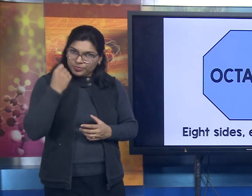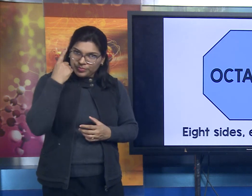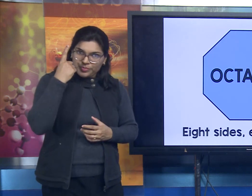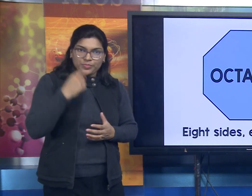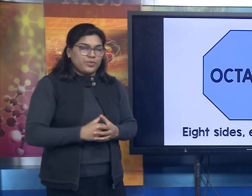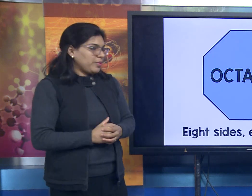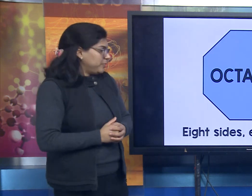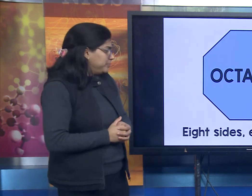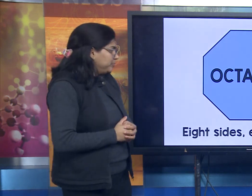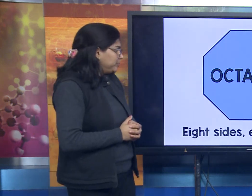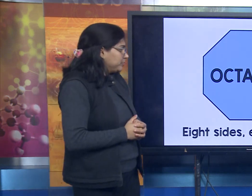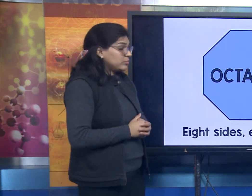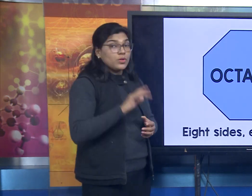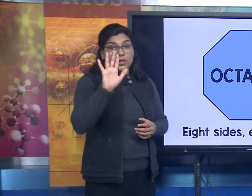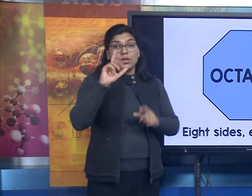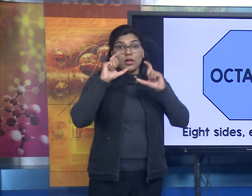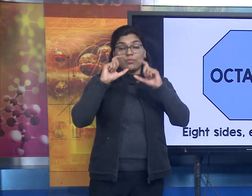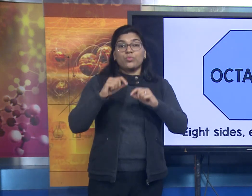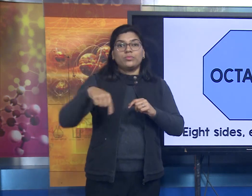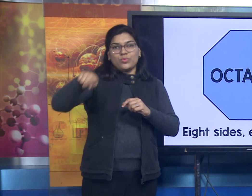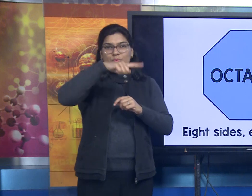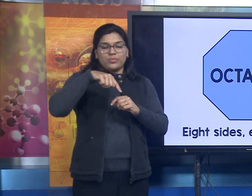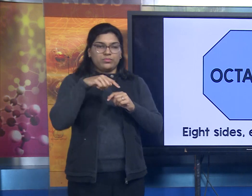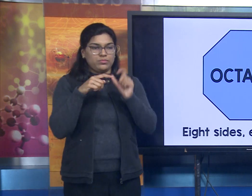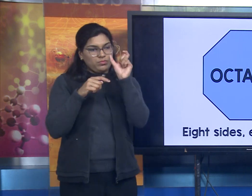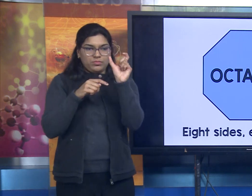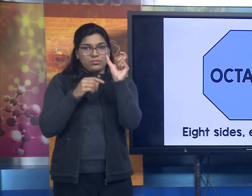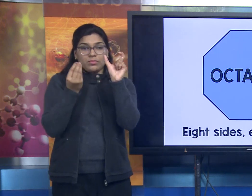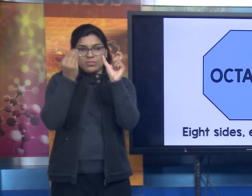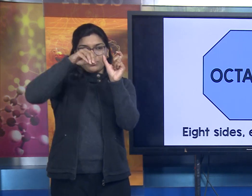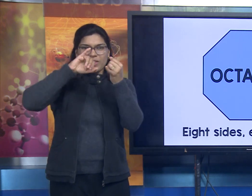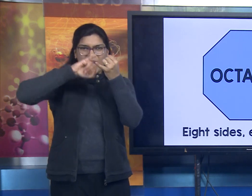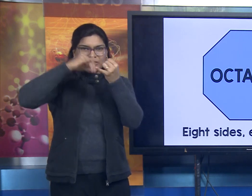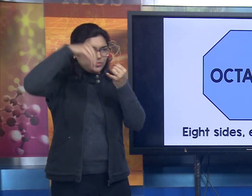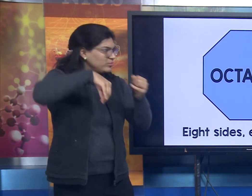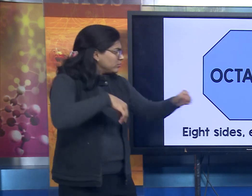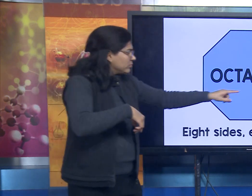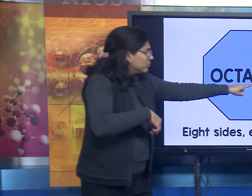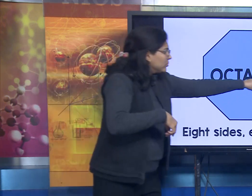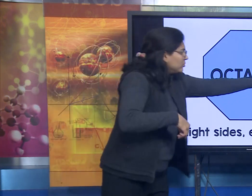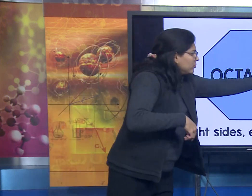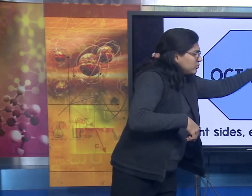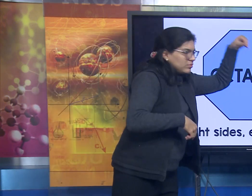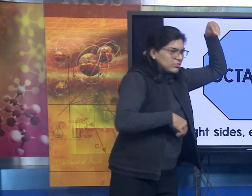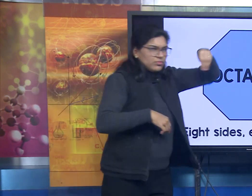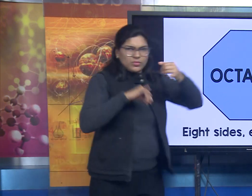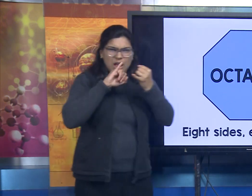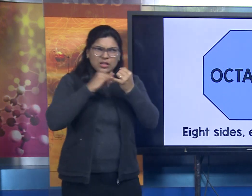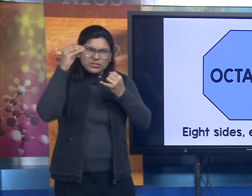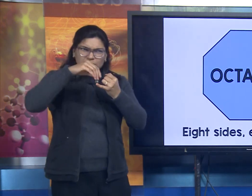Okay, understood? You have to be careful. If there is any word, that word